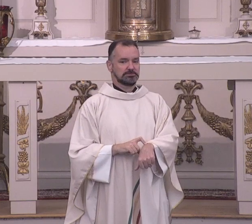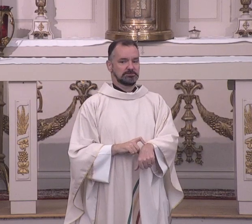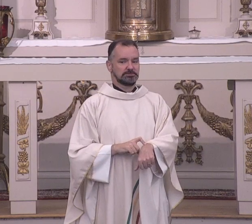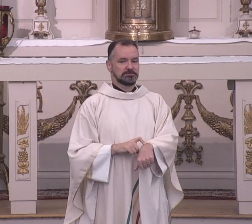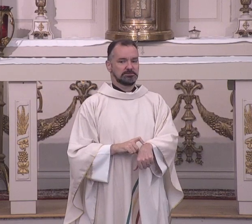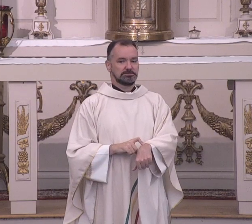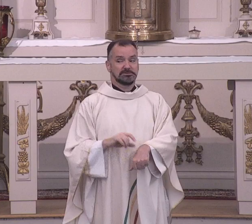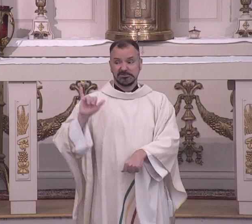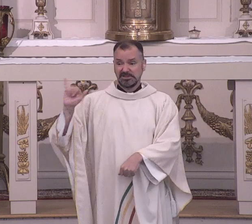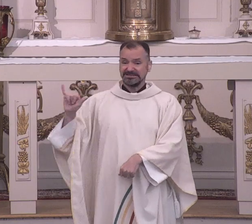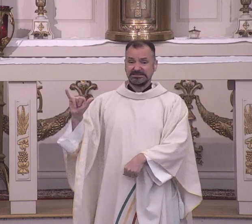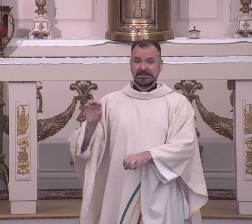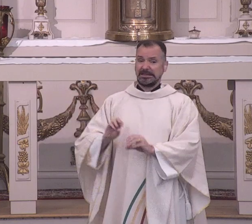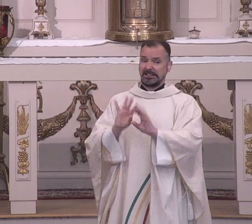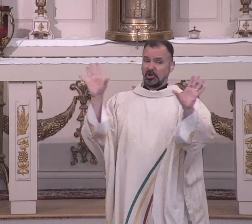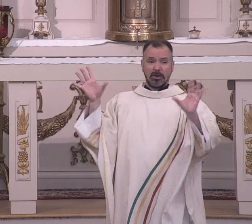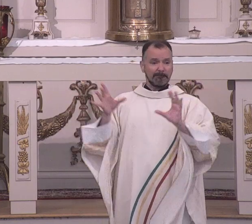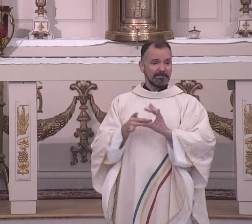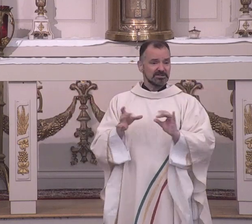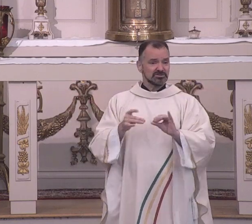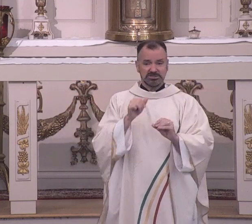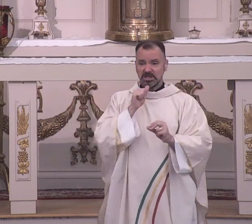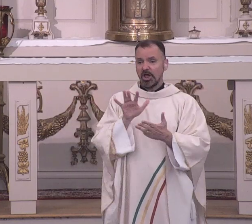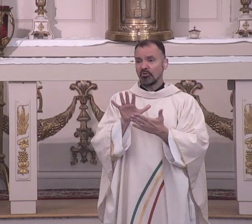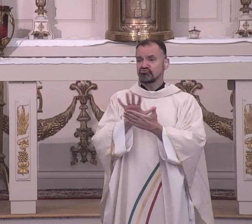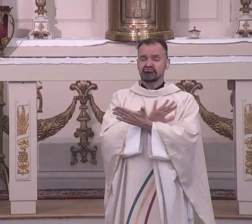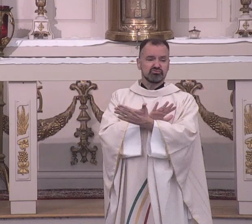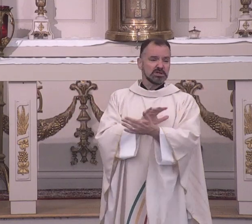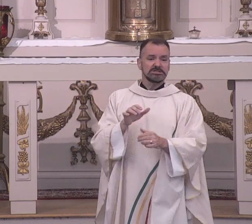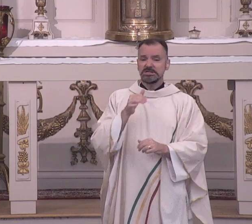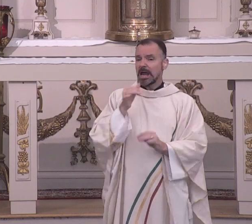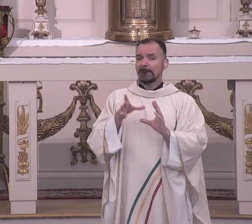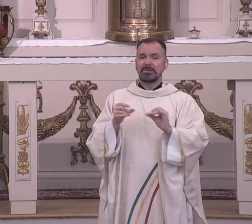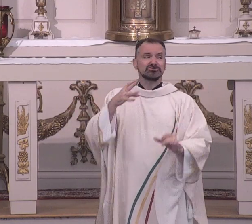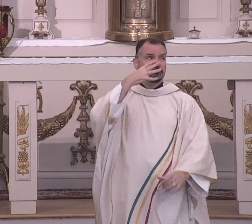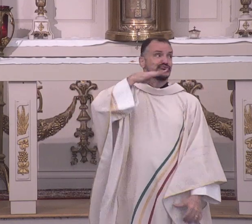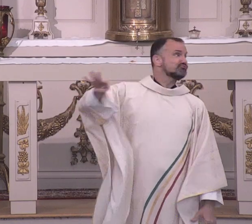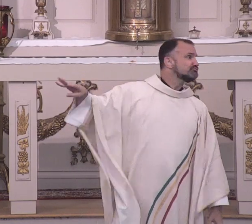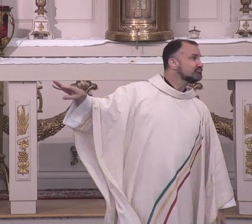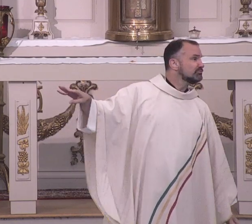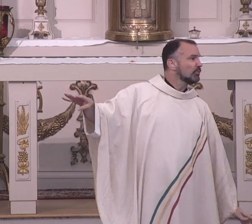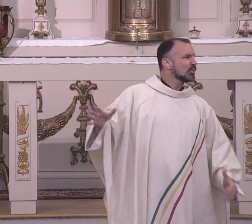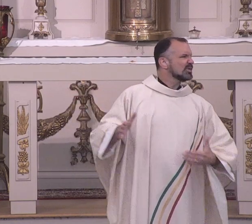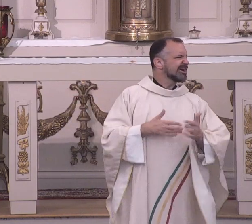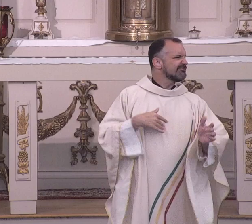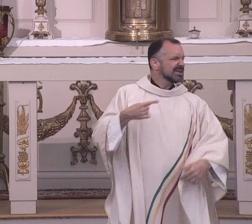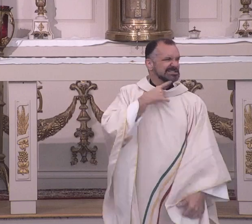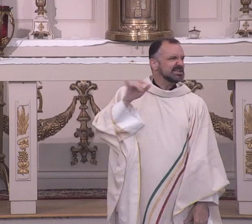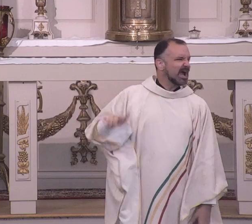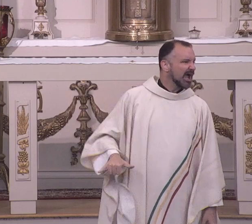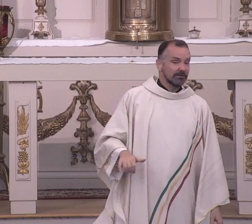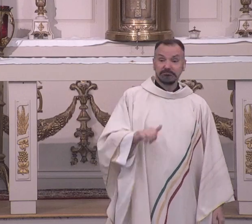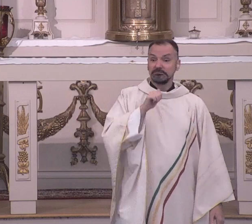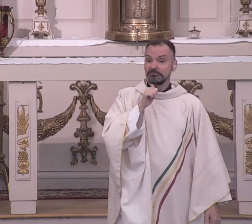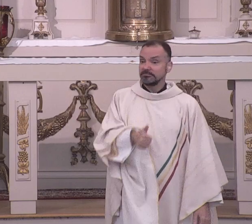others 77 times 7. And that is a clear message we can't